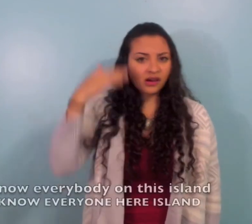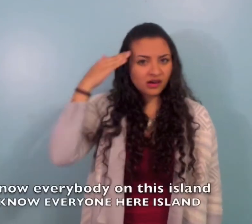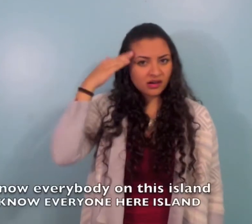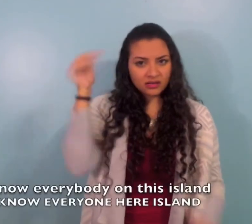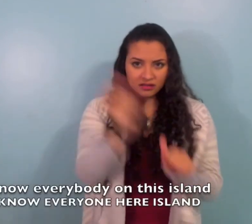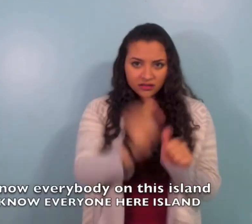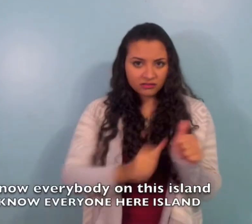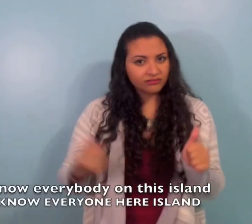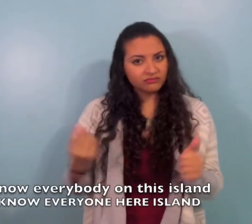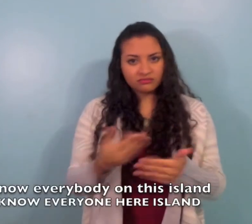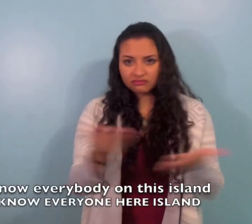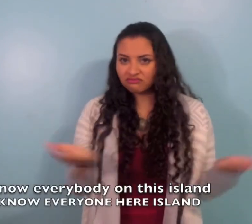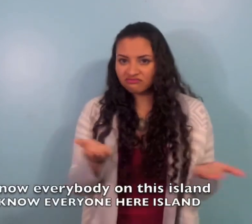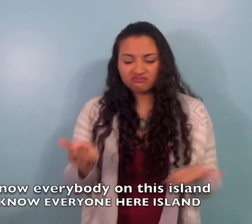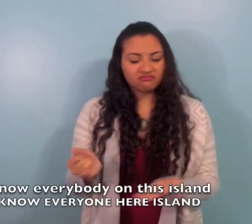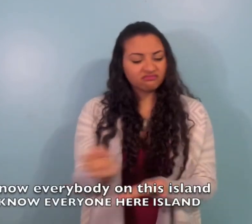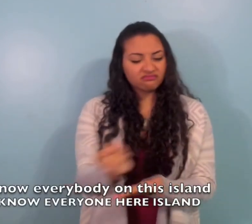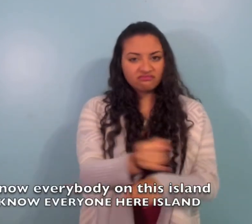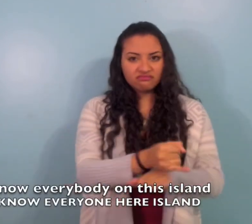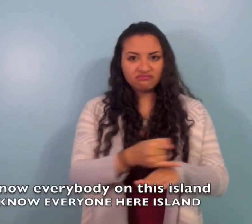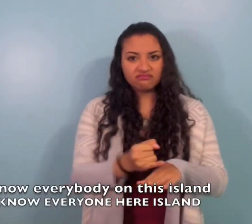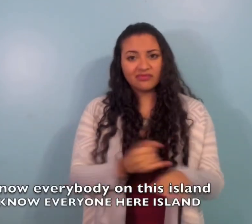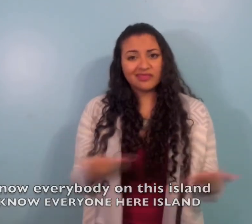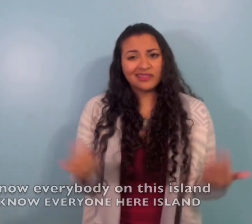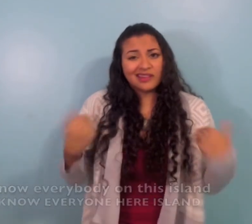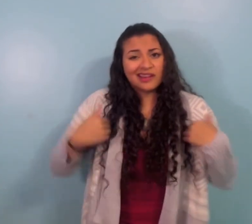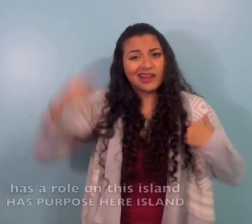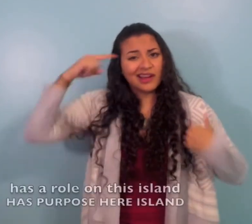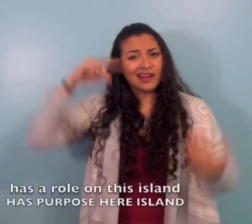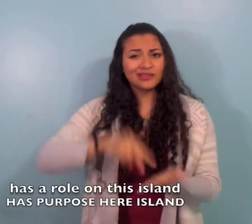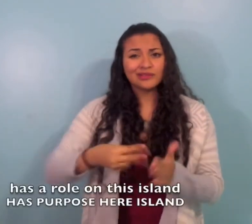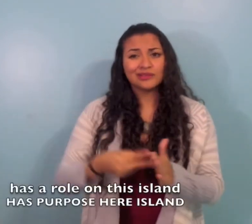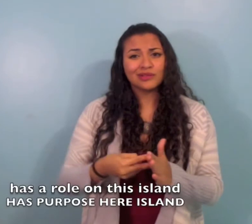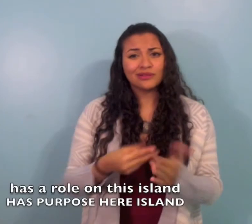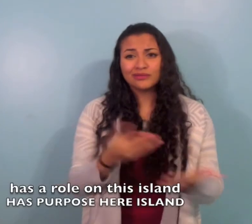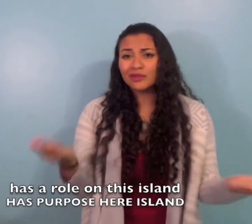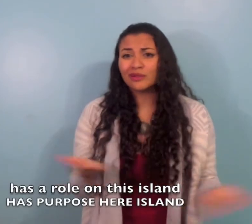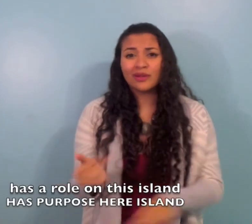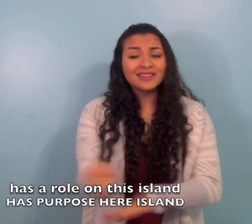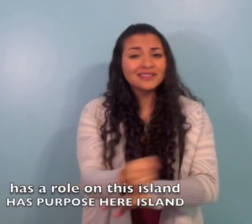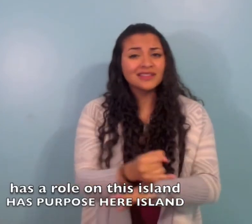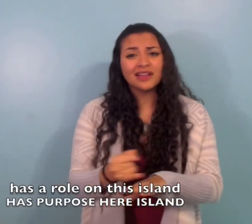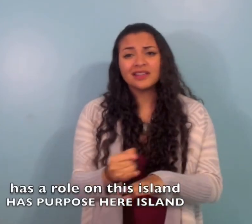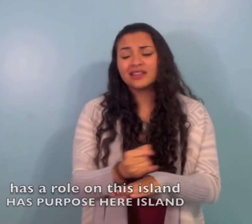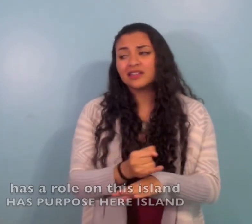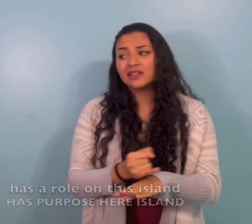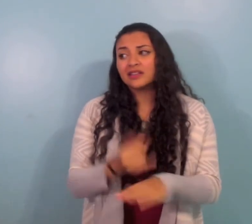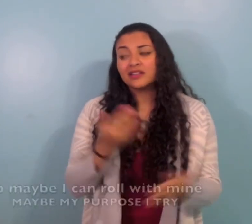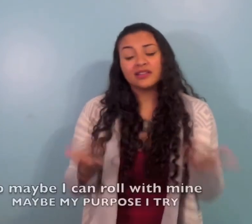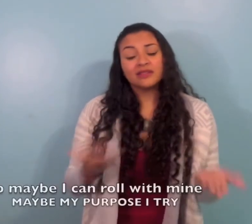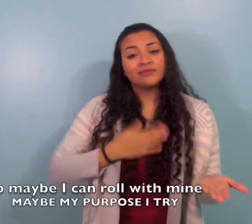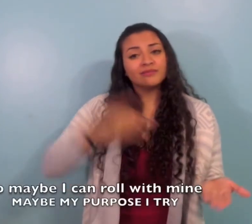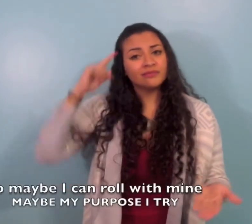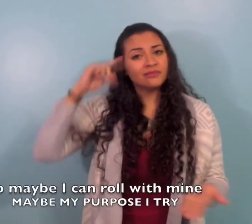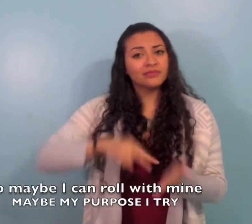I know everybody on this island has a role on this island, so maybe I can roll